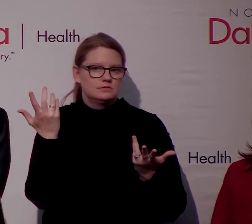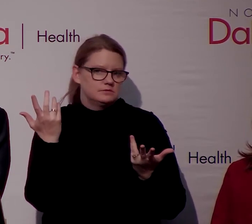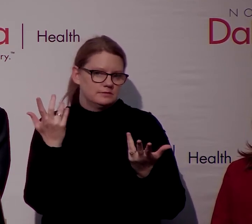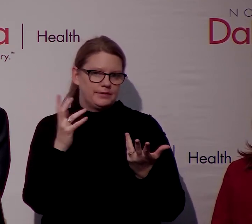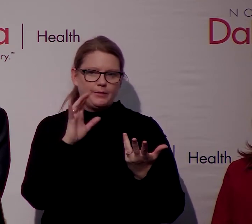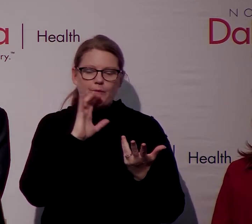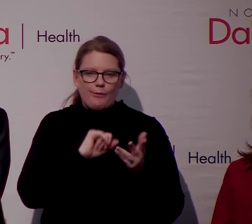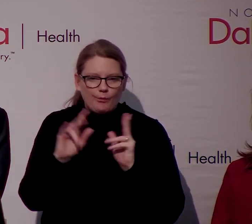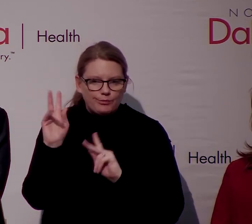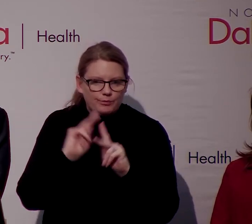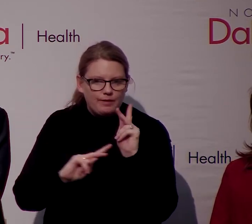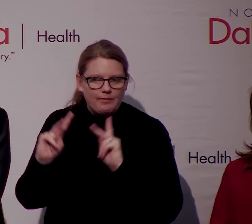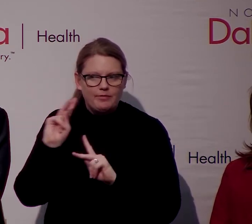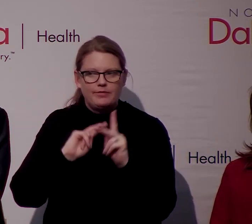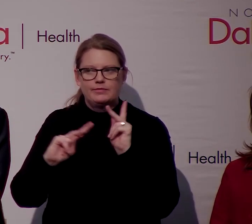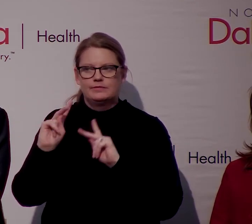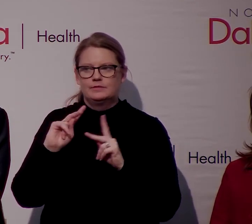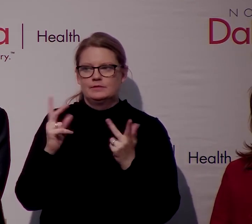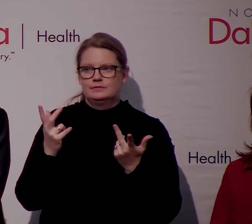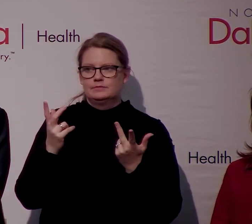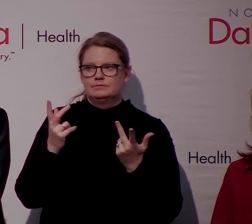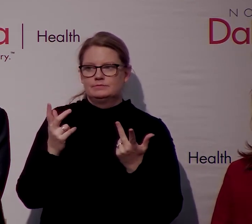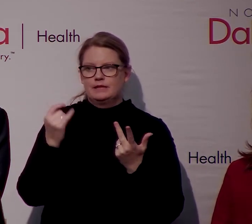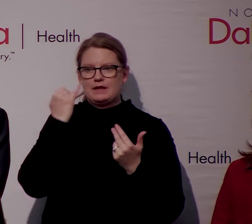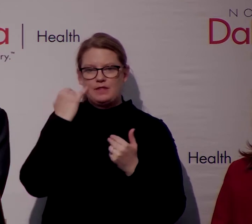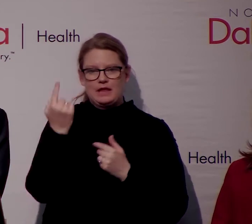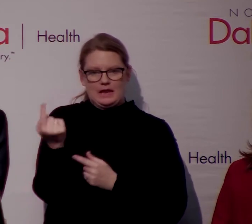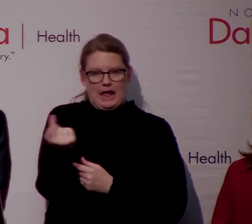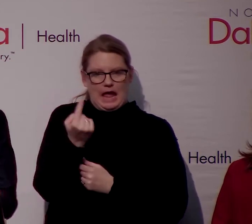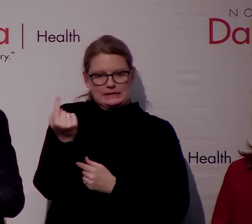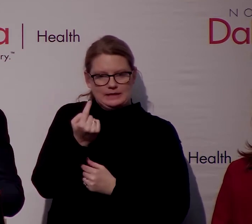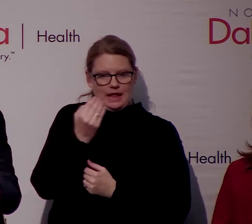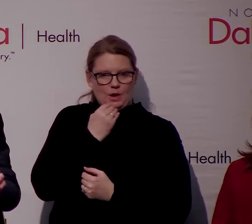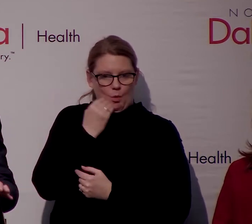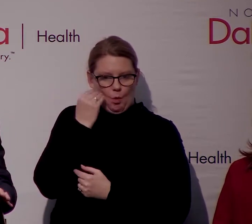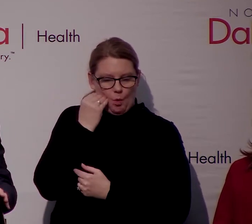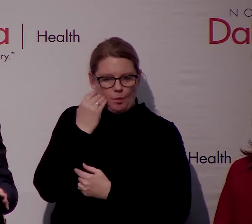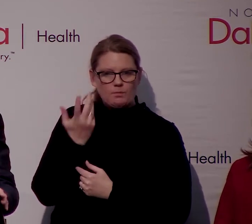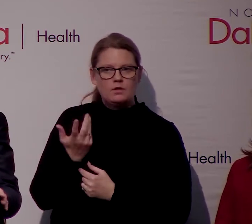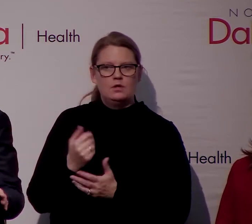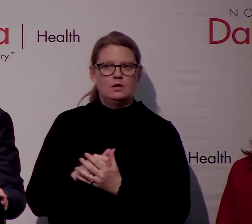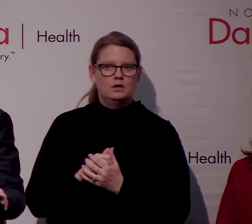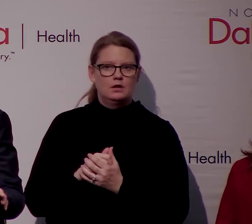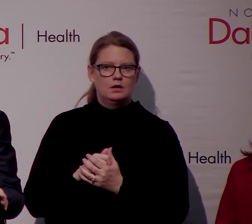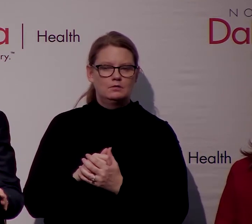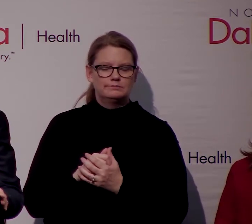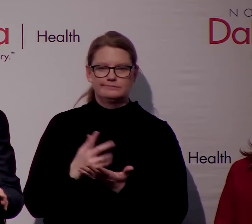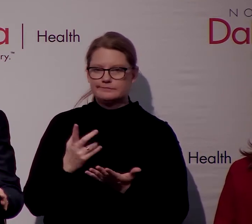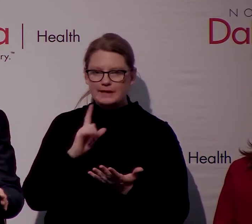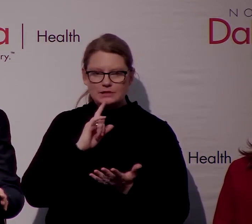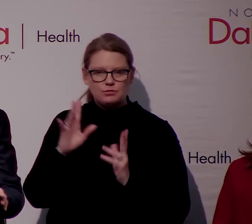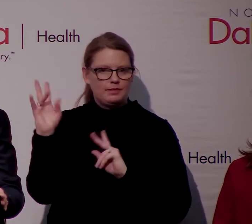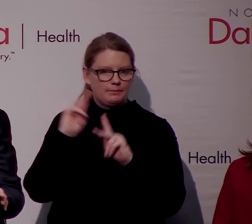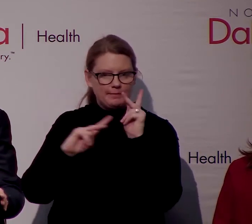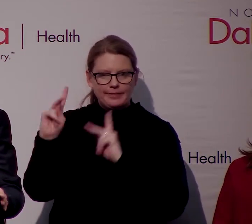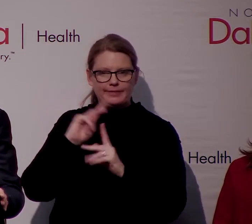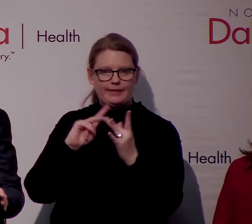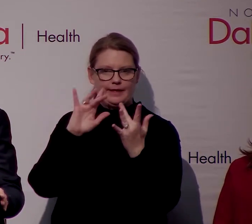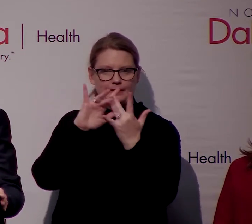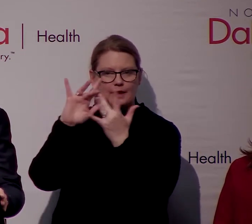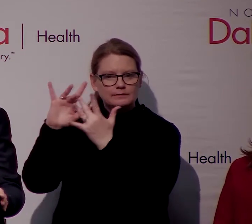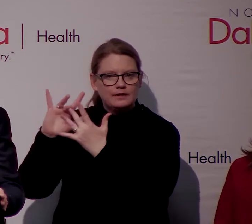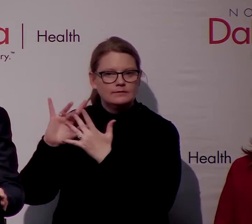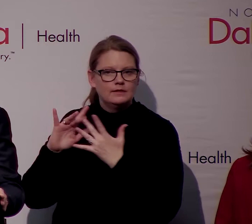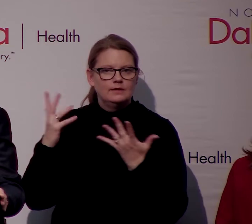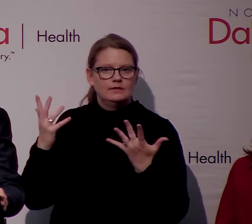we can, whether they can isolate at home, whether they can make sure that the people that they come in contact, if you've